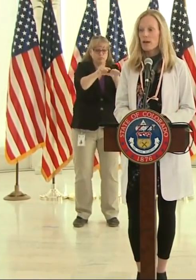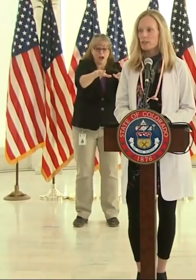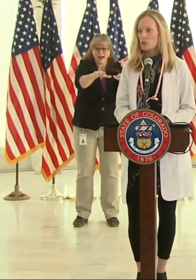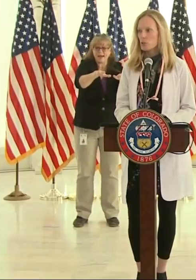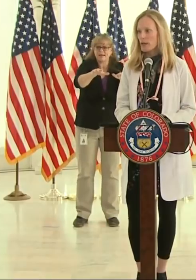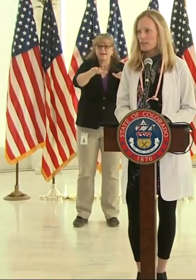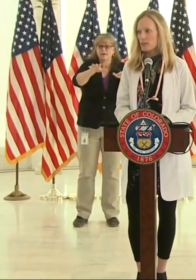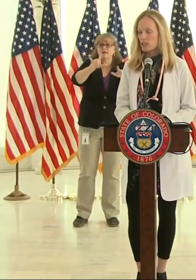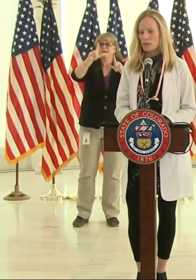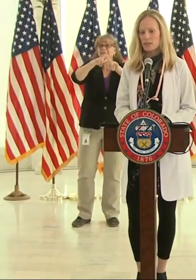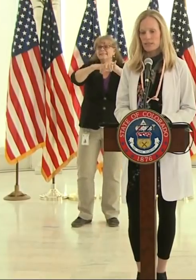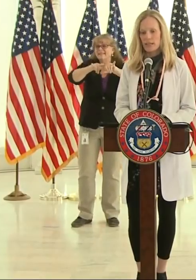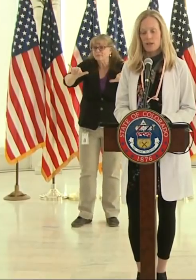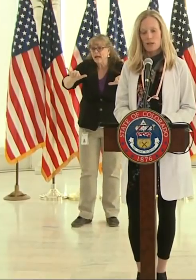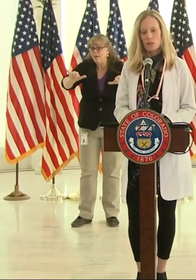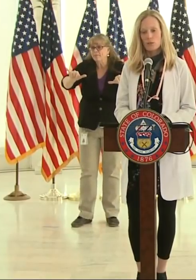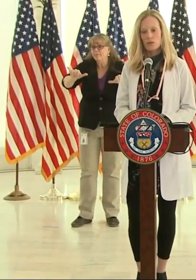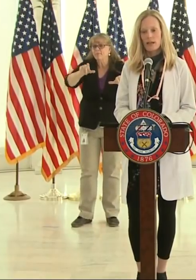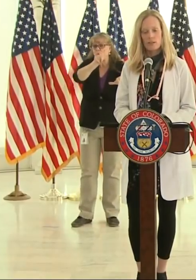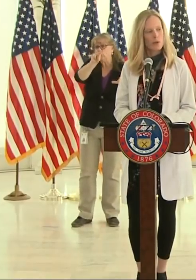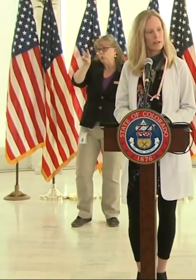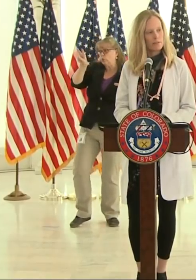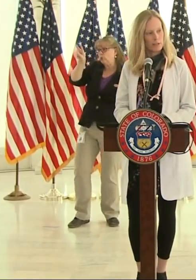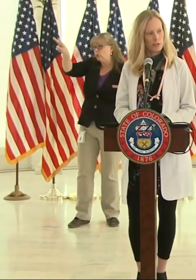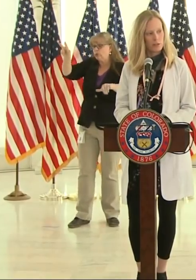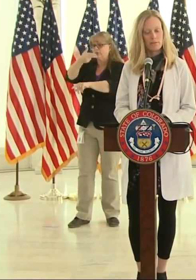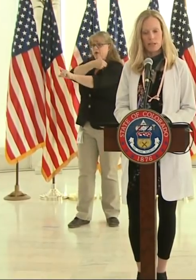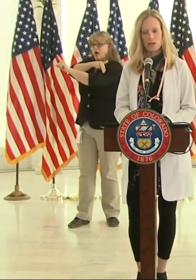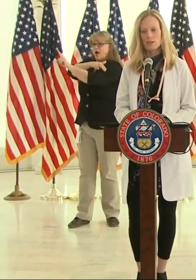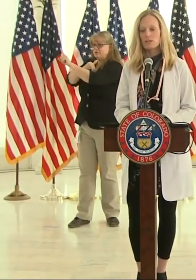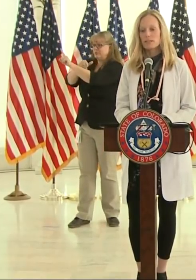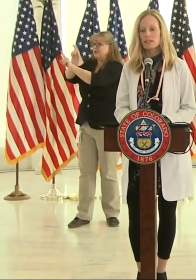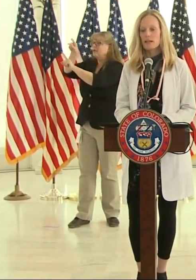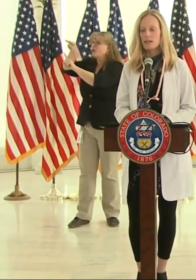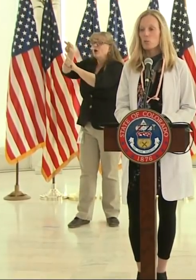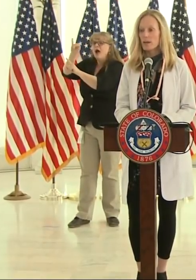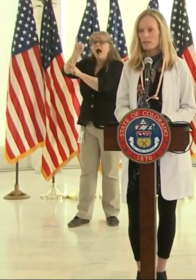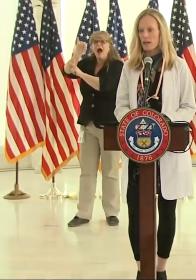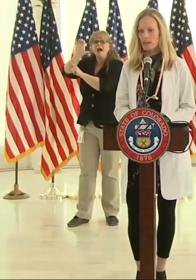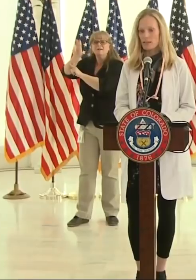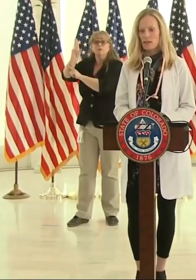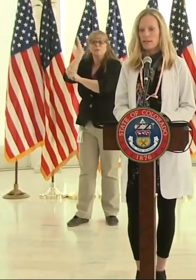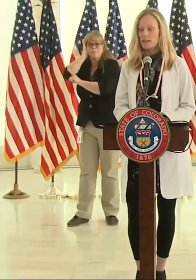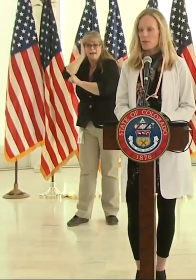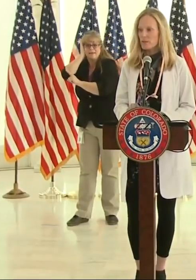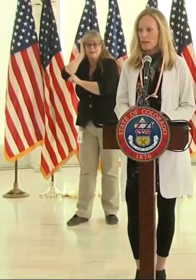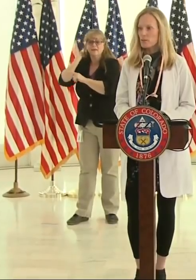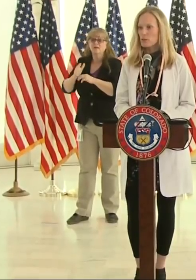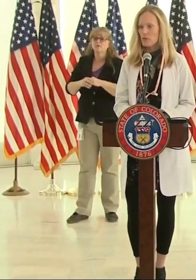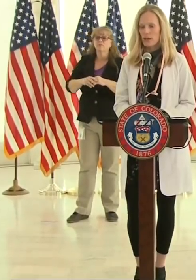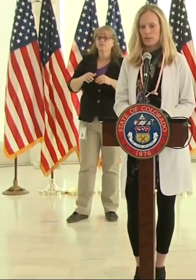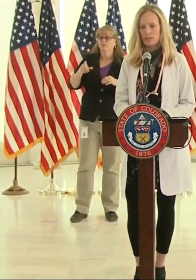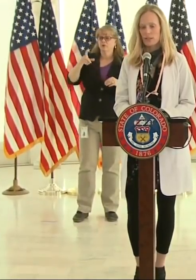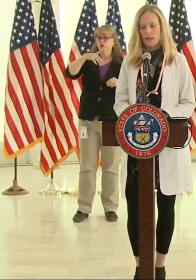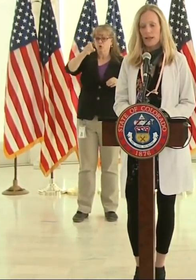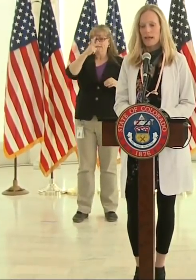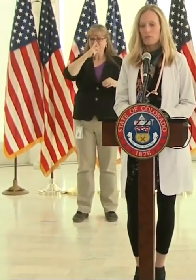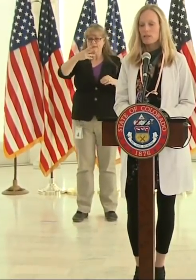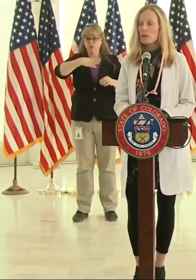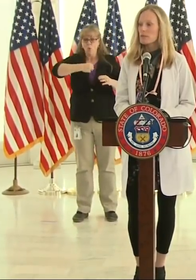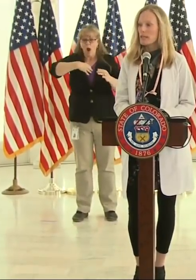the number of ICU beds available in the state. So if you look at the right figure here, you'll see a dotted white line that is right around